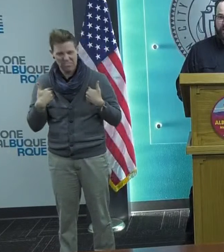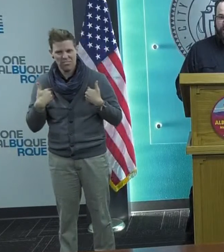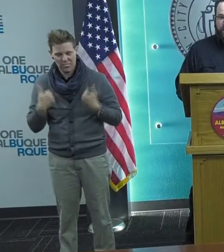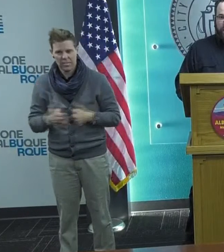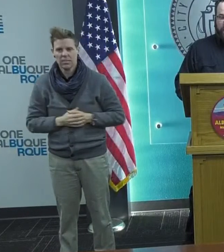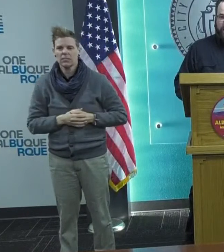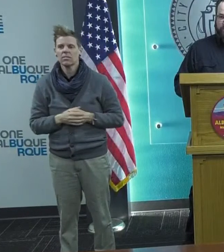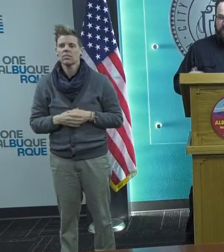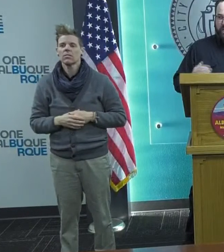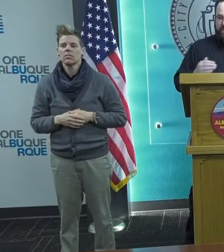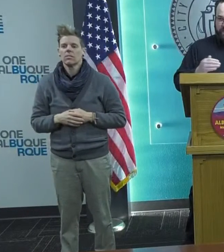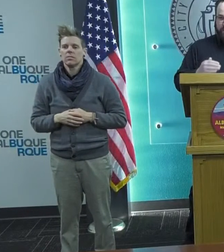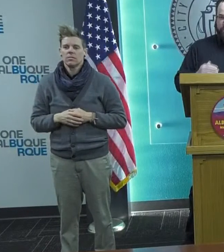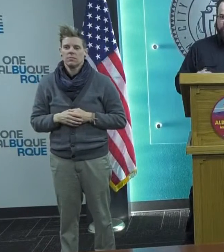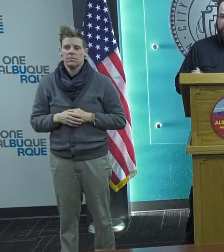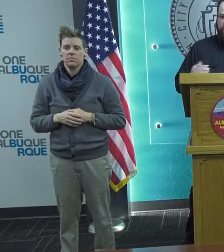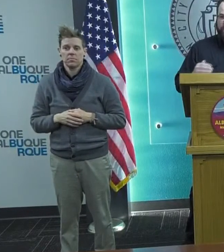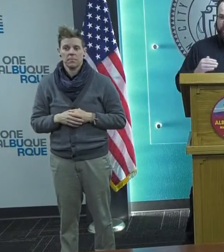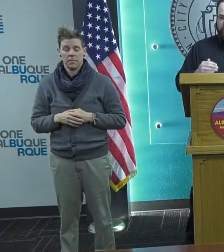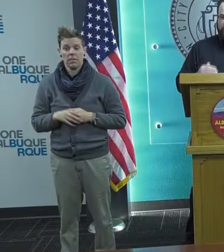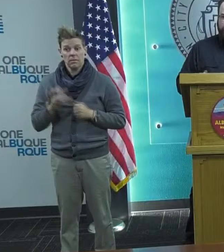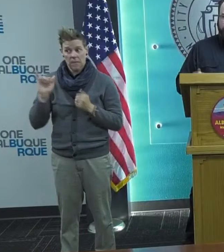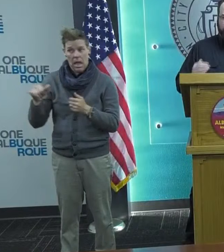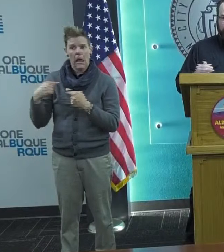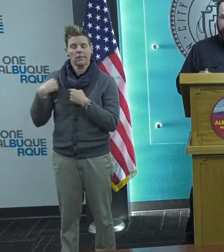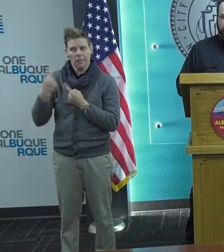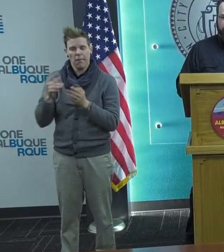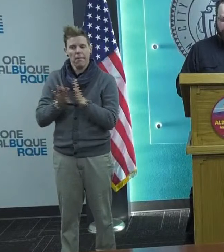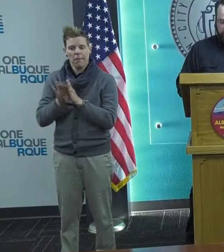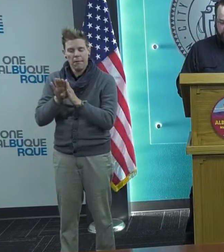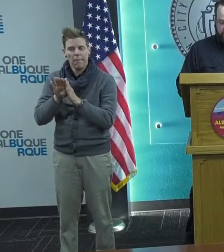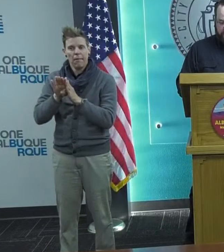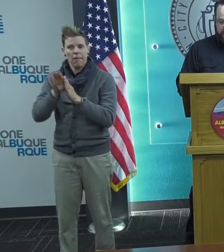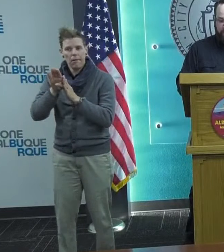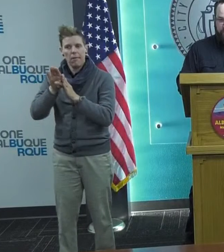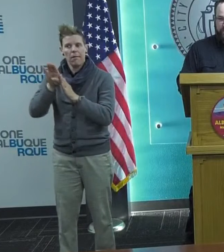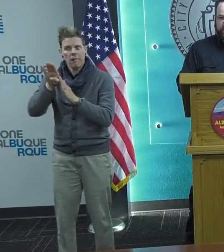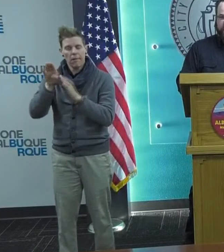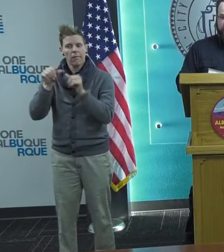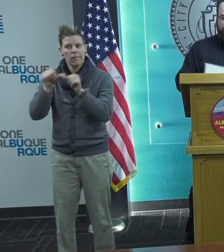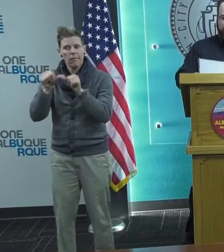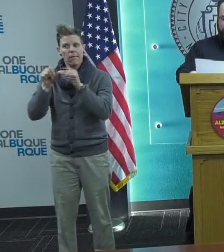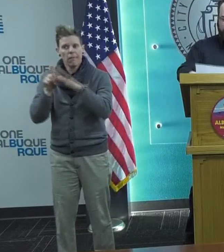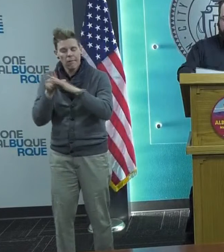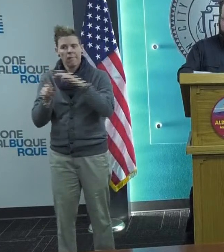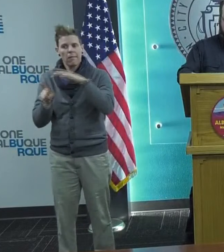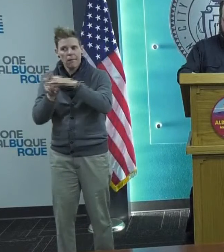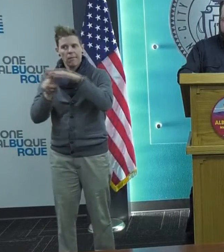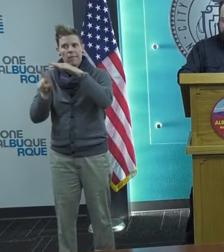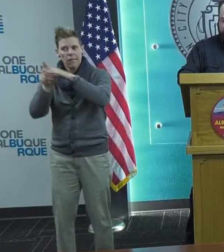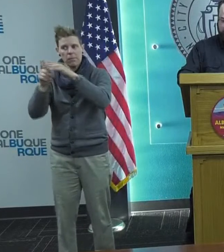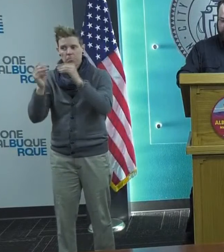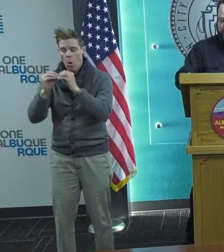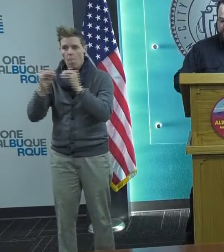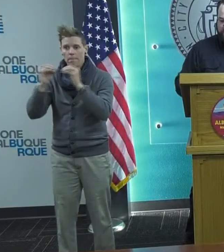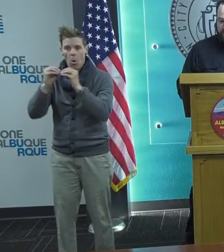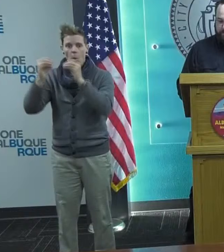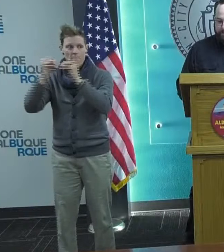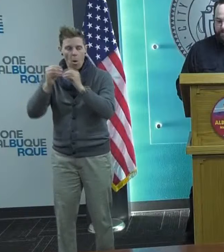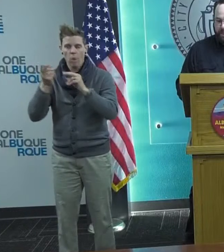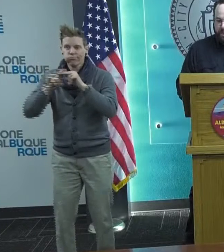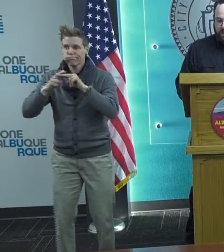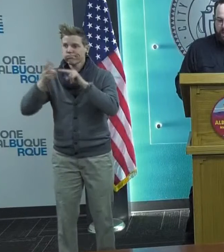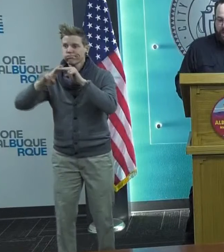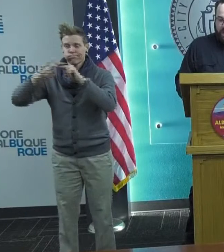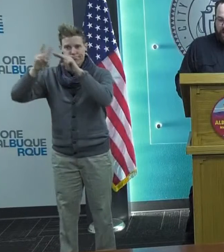before that. And that's been a continuous trend that we just keep seeing the new cases every week increasing at a faster and faster rate. That's very concerning.